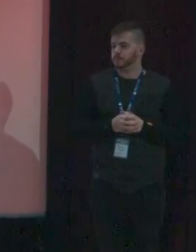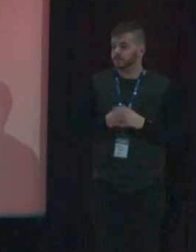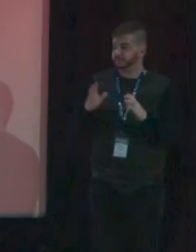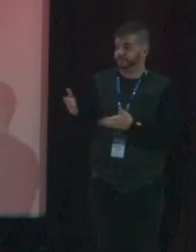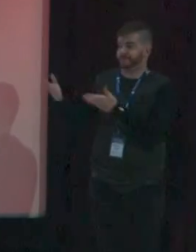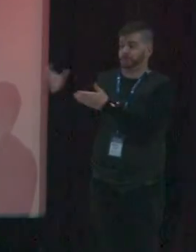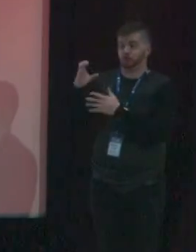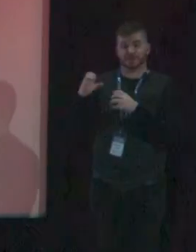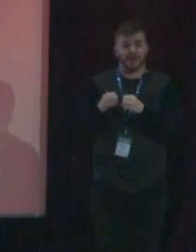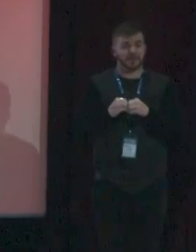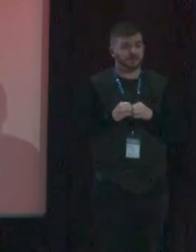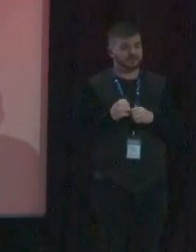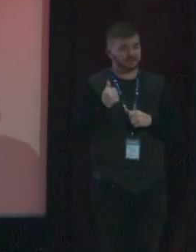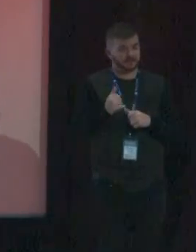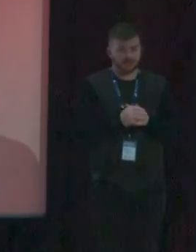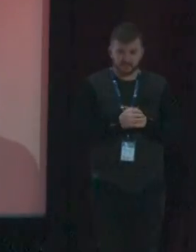Chris Bateman.